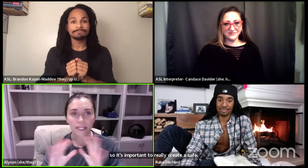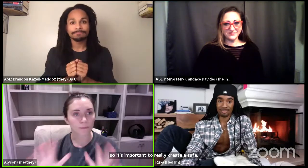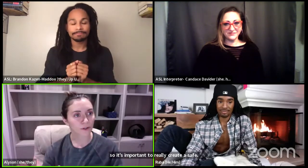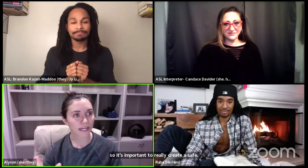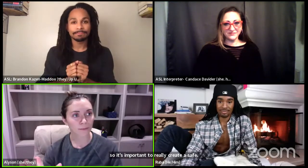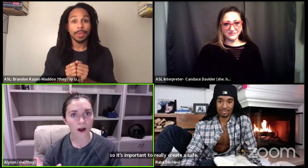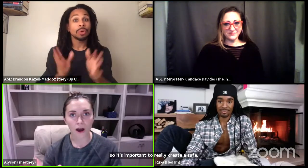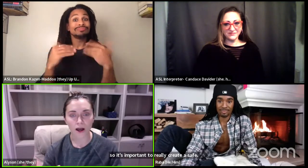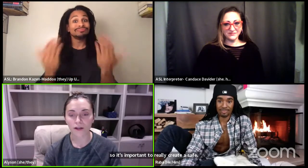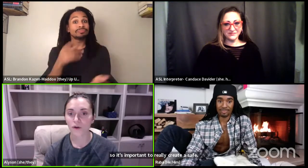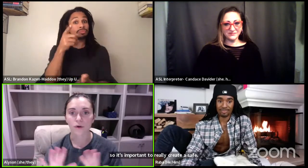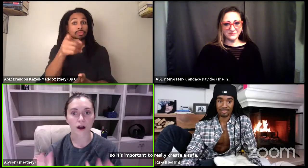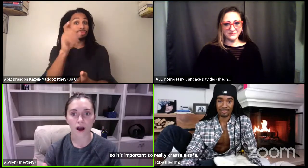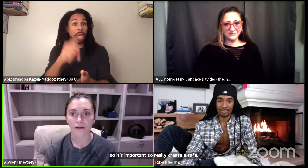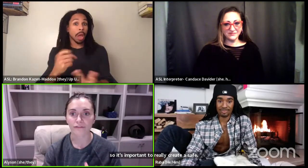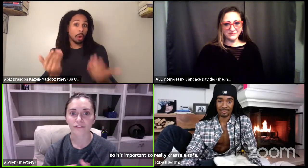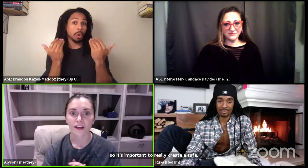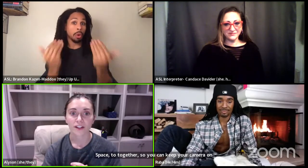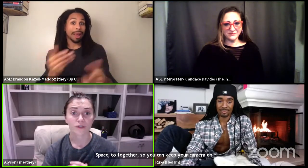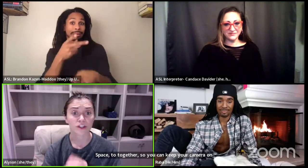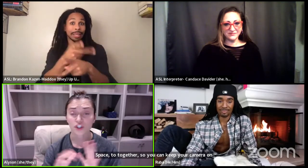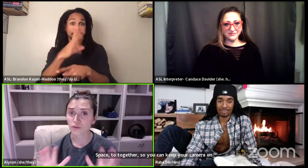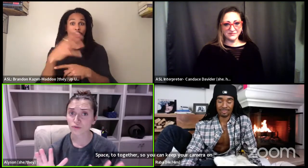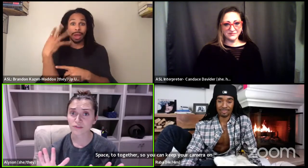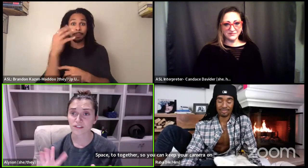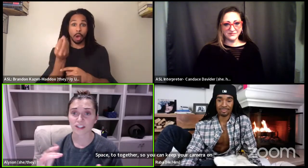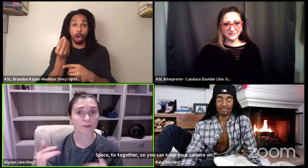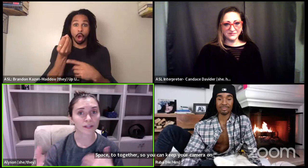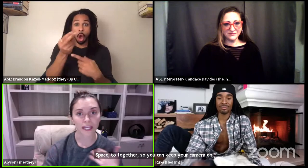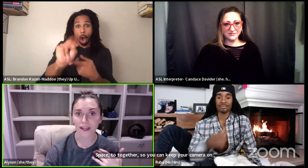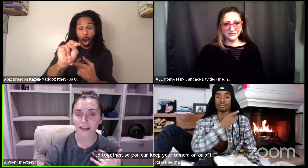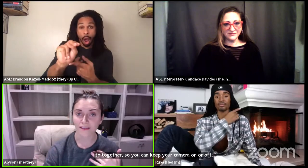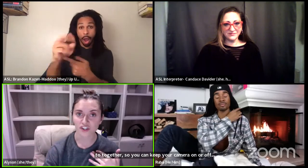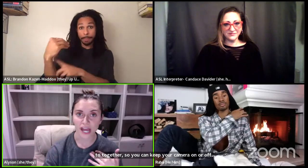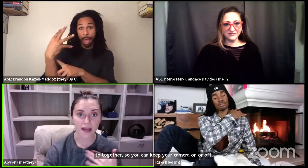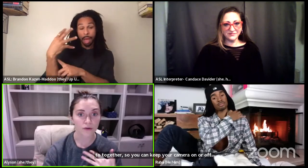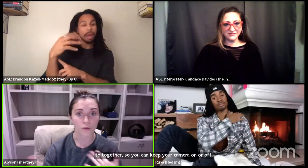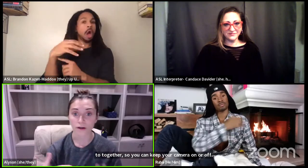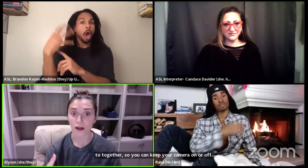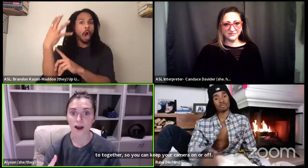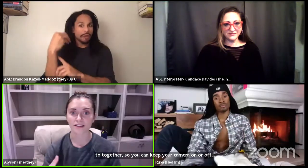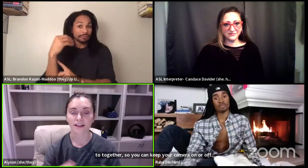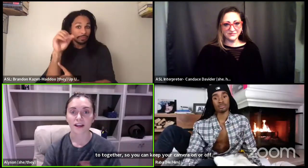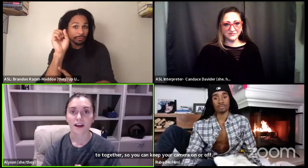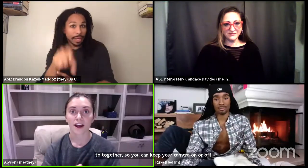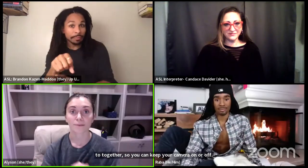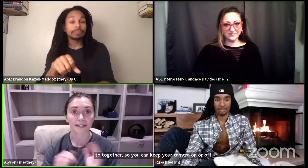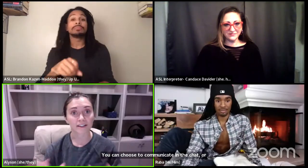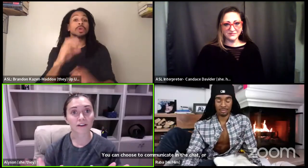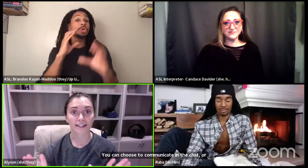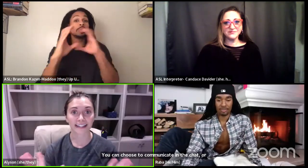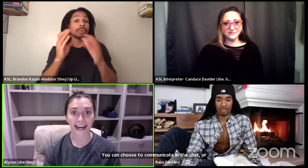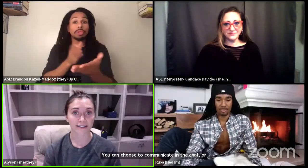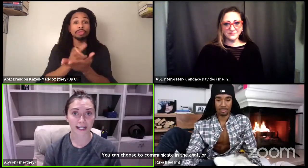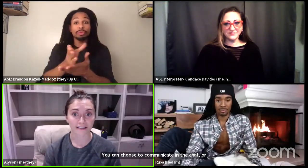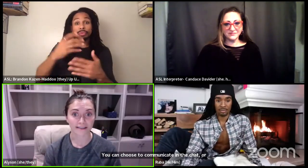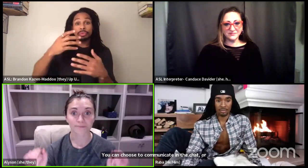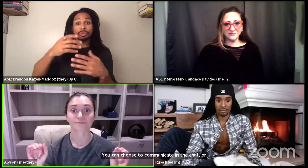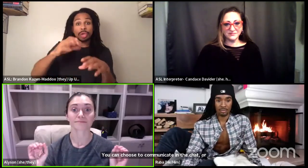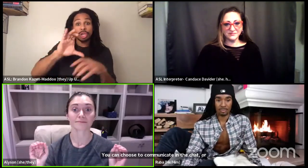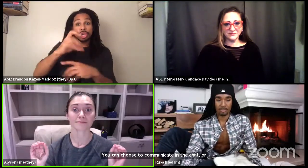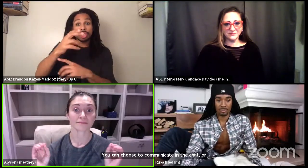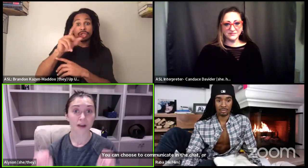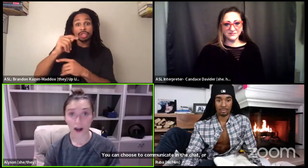You can keep your camera on or off. You can choose to communicate in the chat or not. But here are the